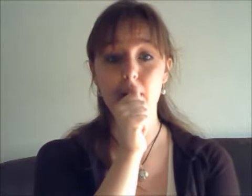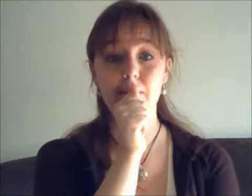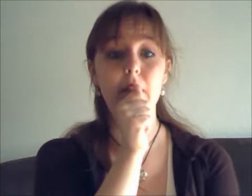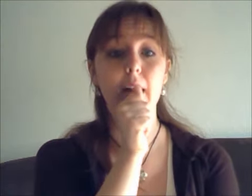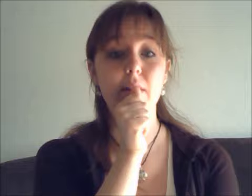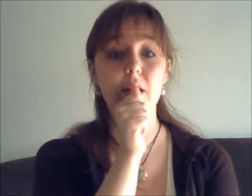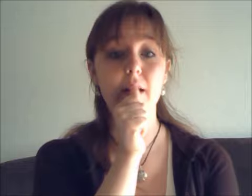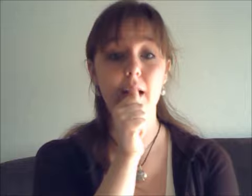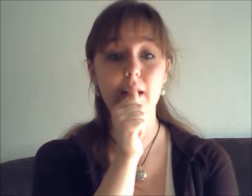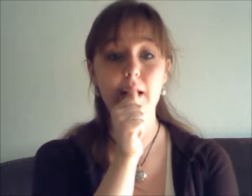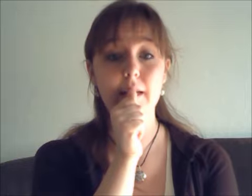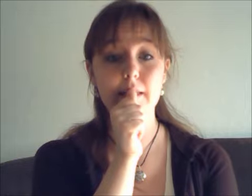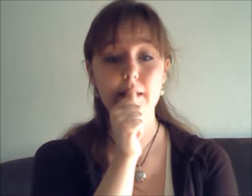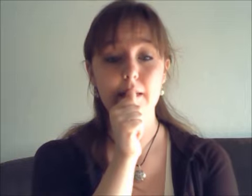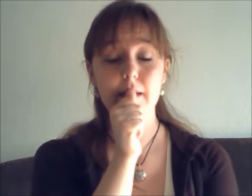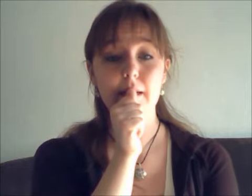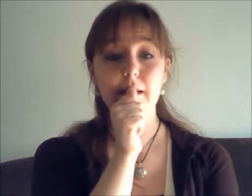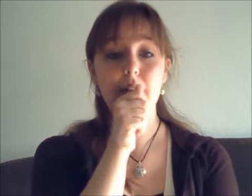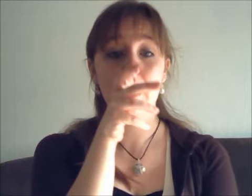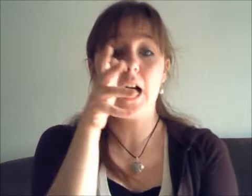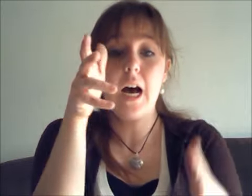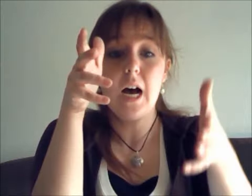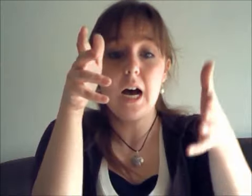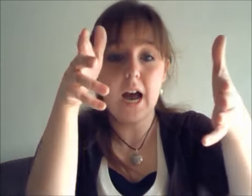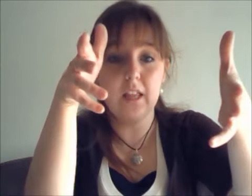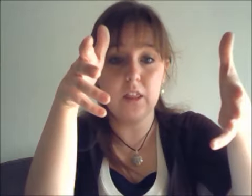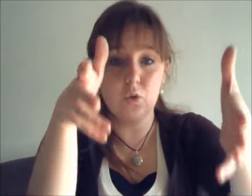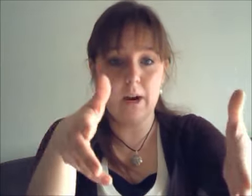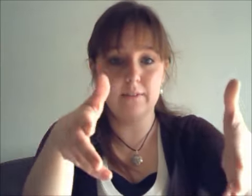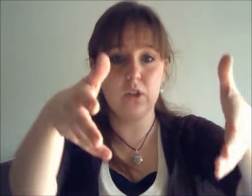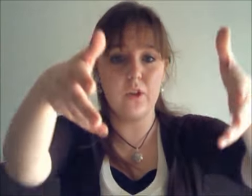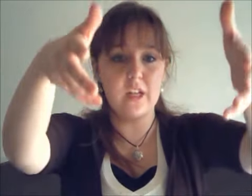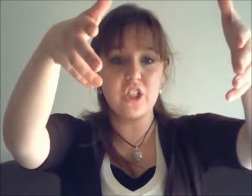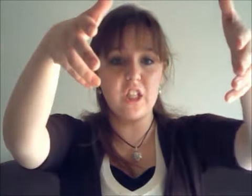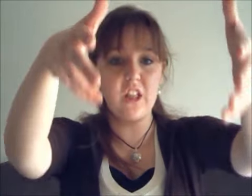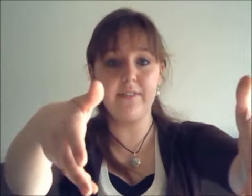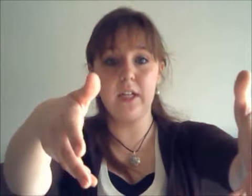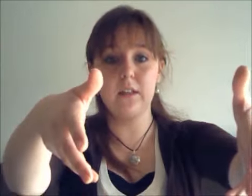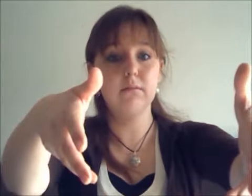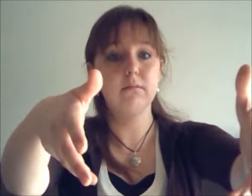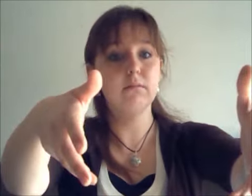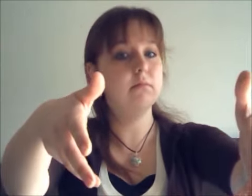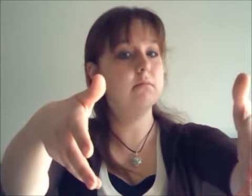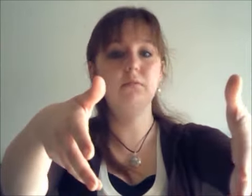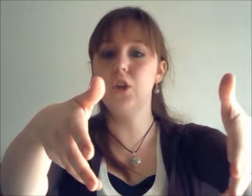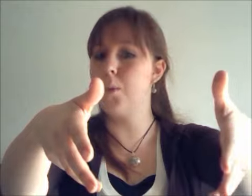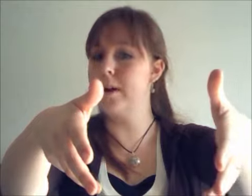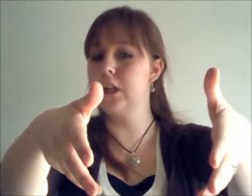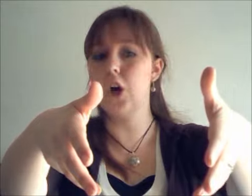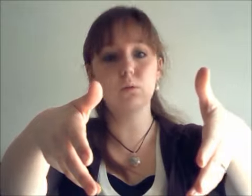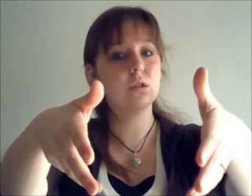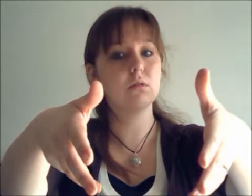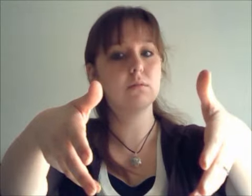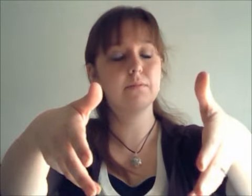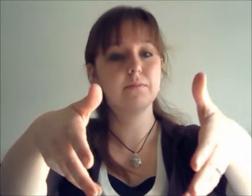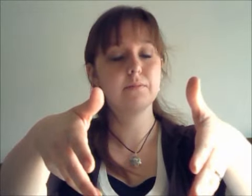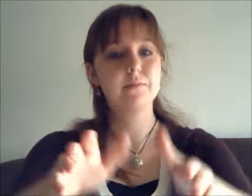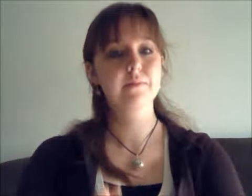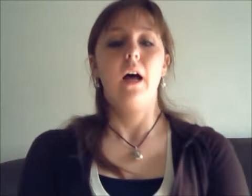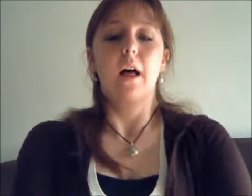you haven't gotten that yet, at the grave. So they just left it. Nobody knows. And